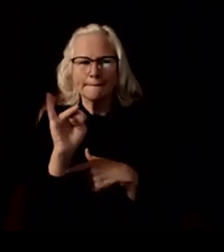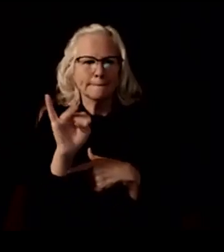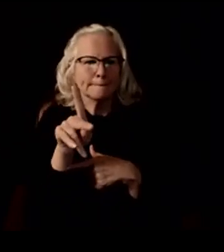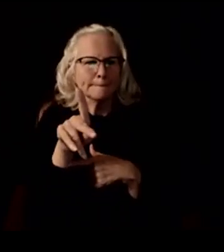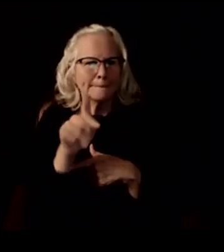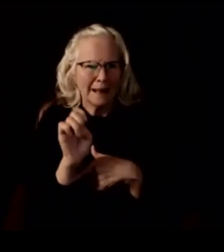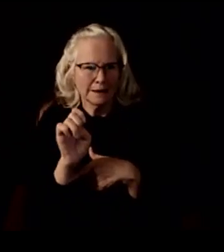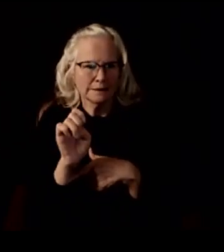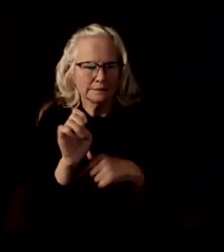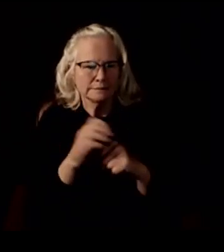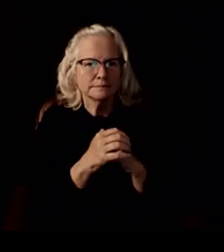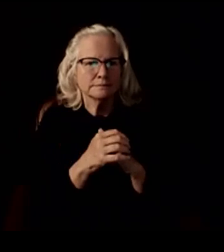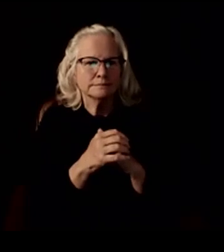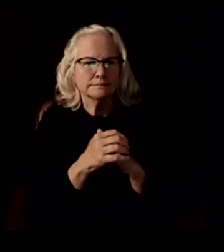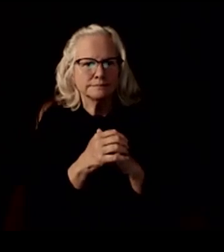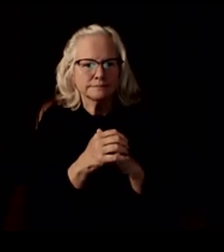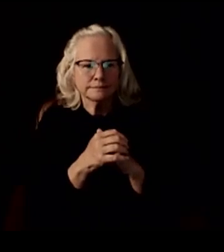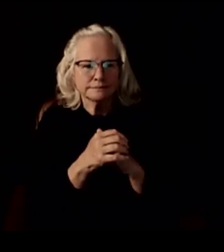Operator, we're ready to take questions.